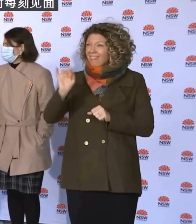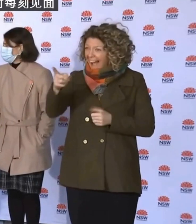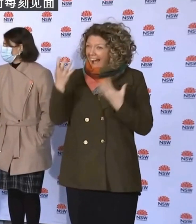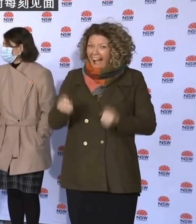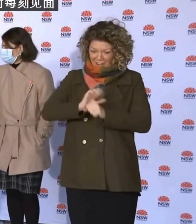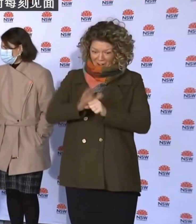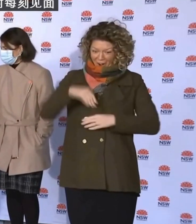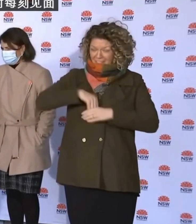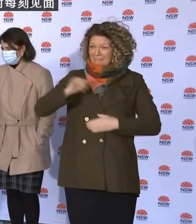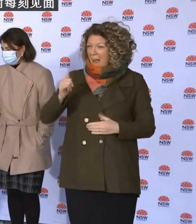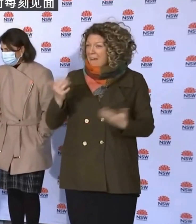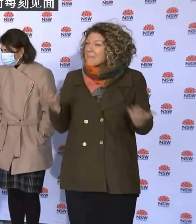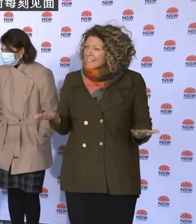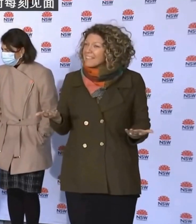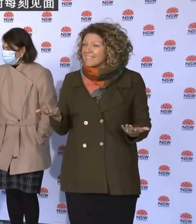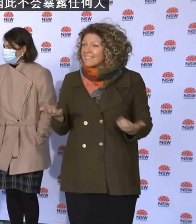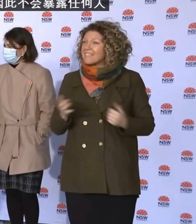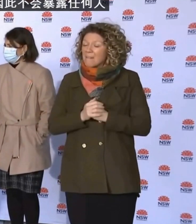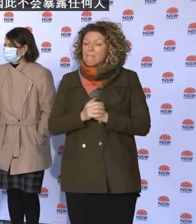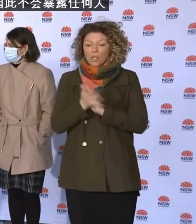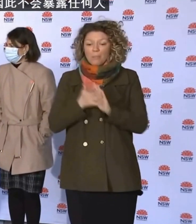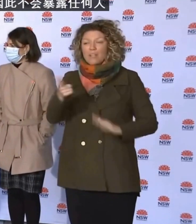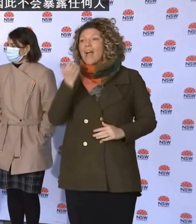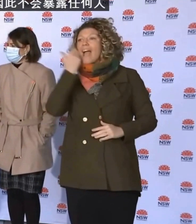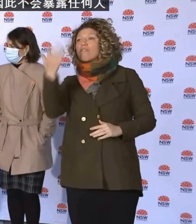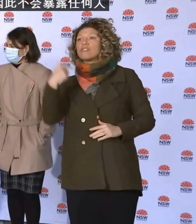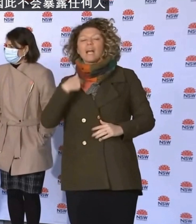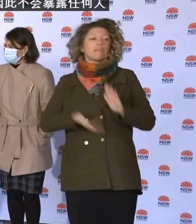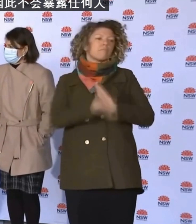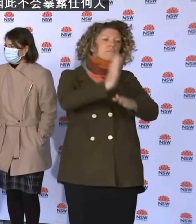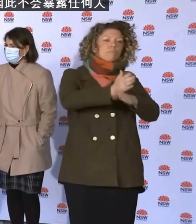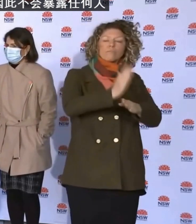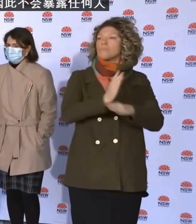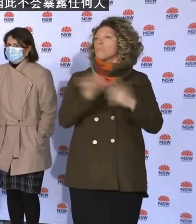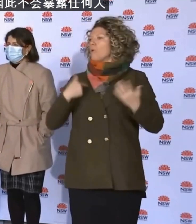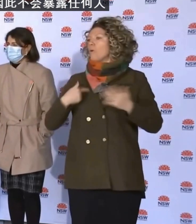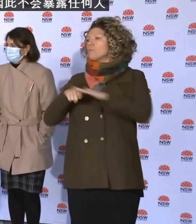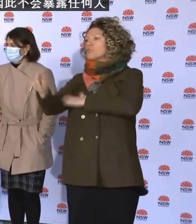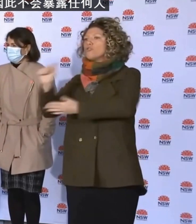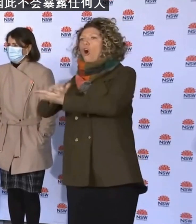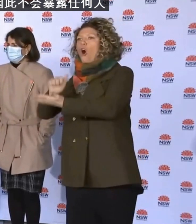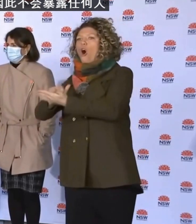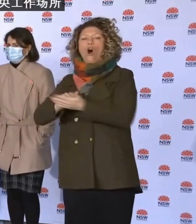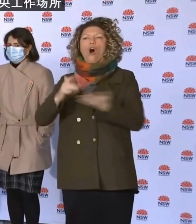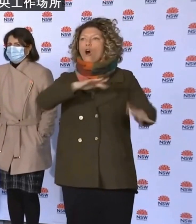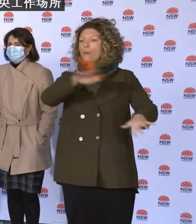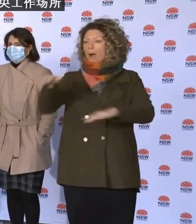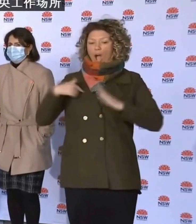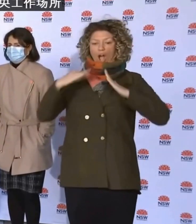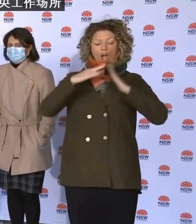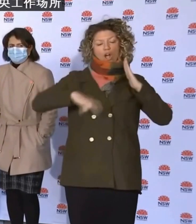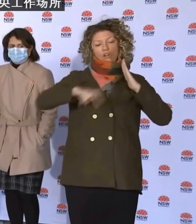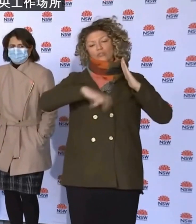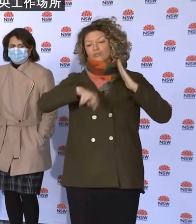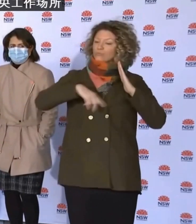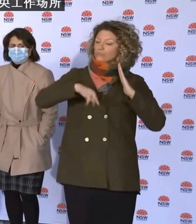every moment of the day we're going about our business, and that should largely be in our house, therefore exposing no one else. But if